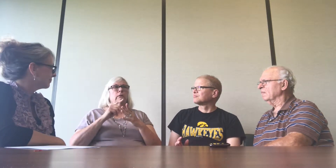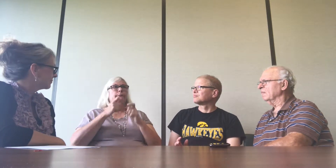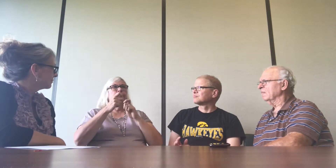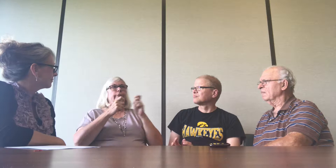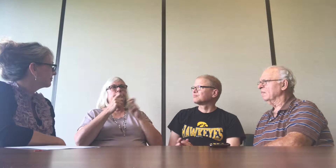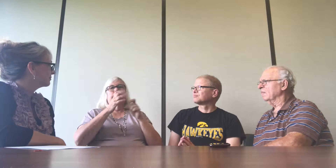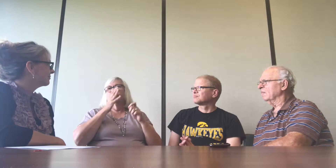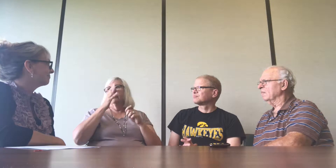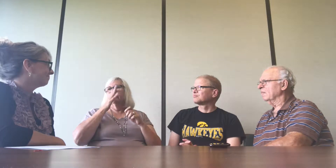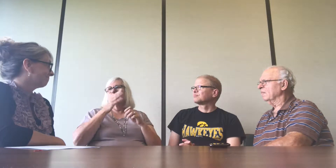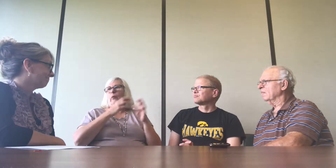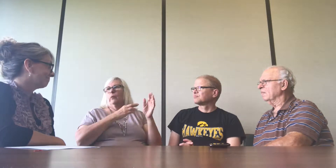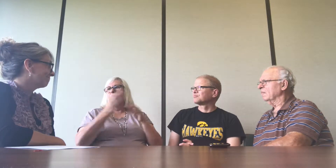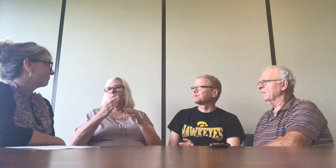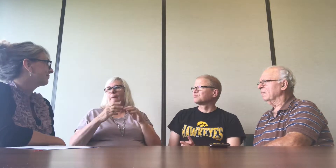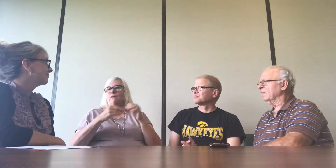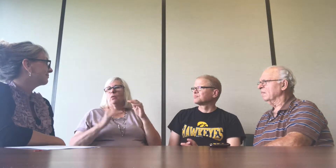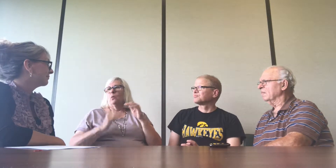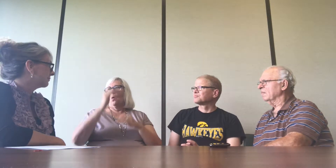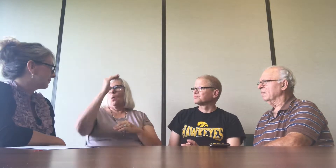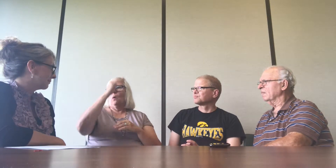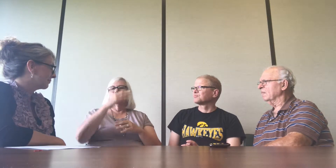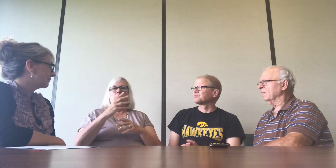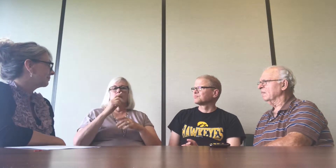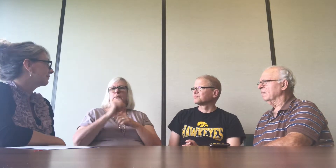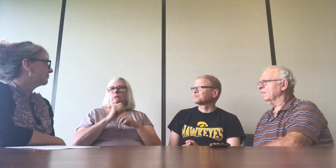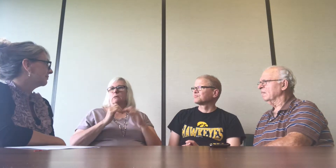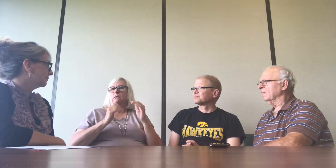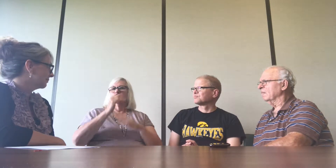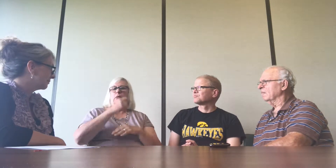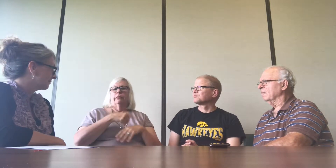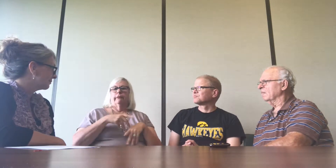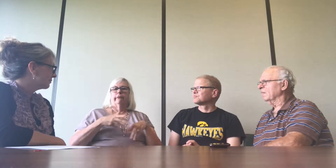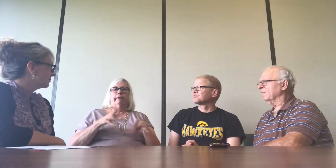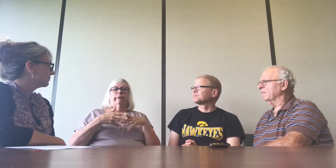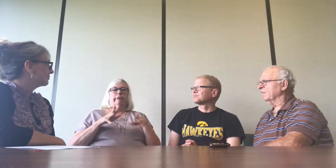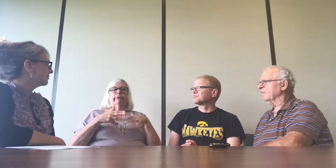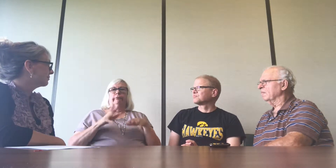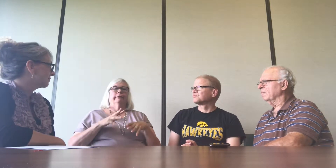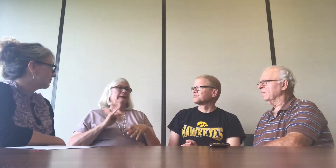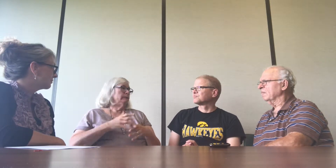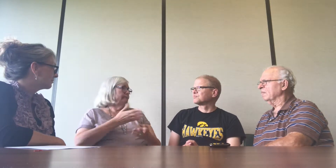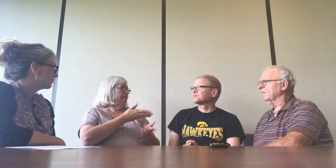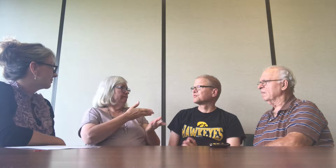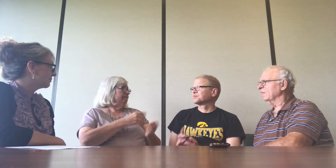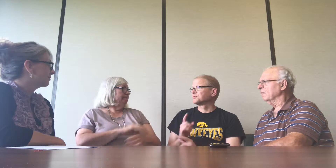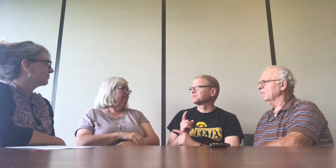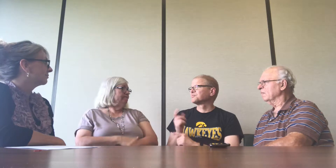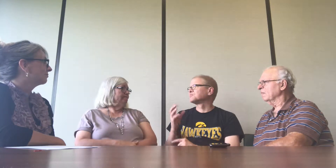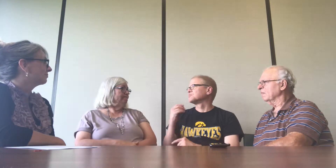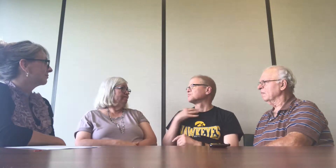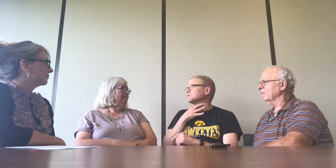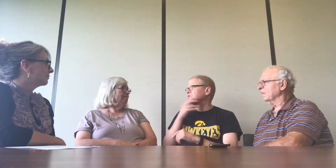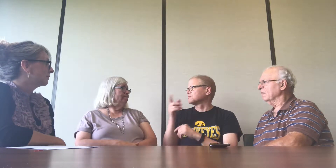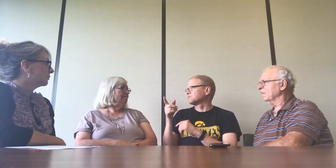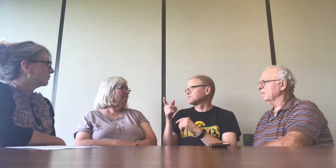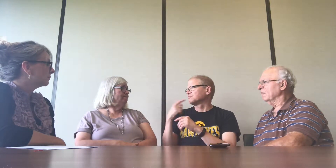young because kids have to interpret for their parents, and so they end up managing and controlling their parents at a younger